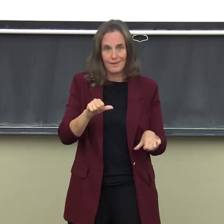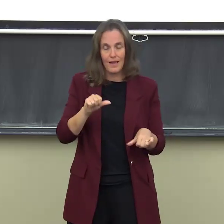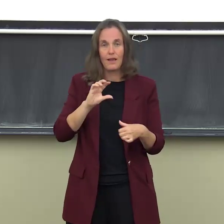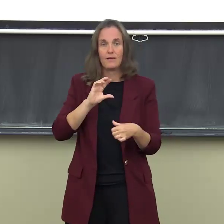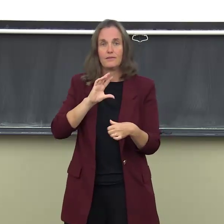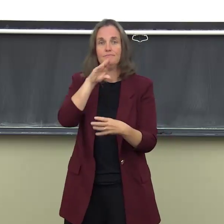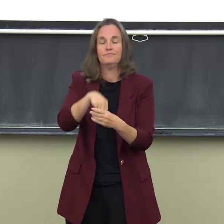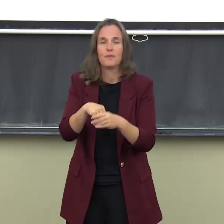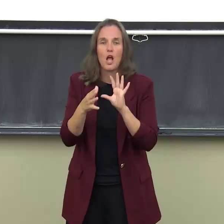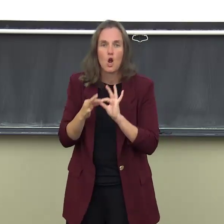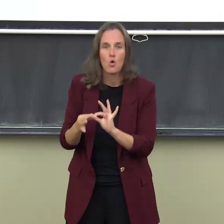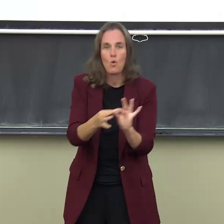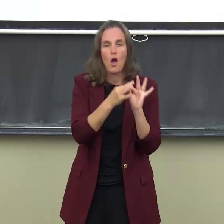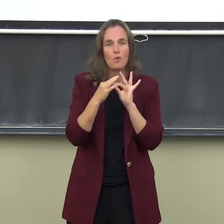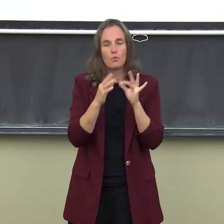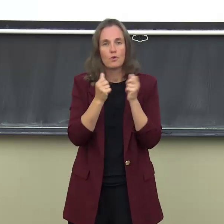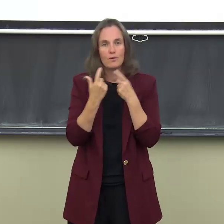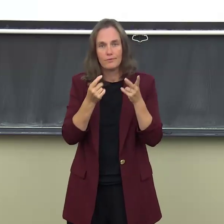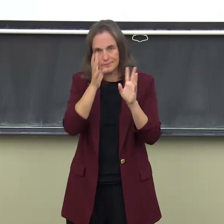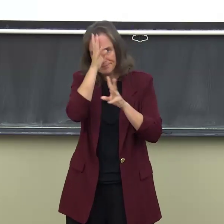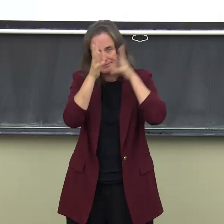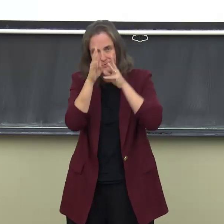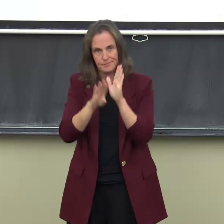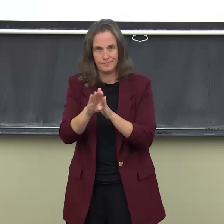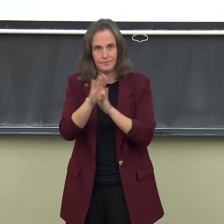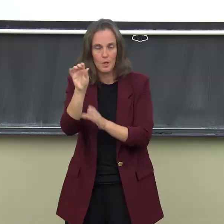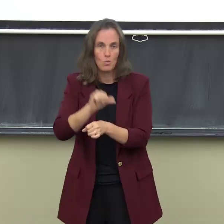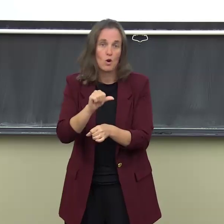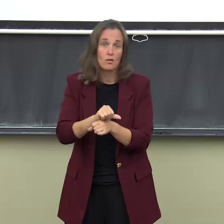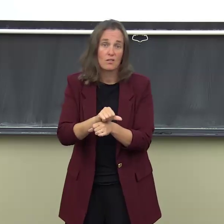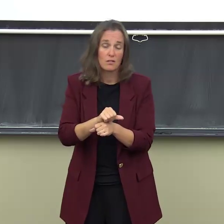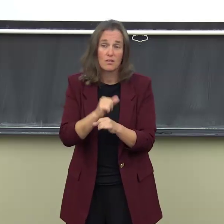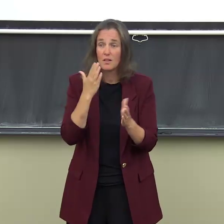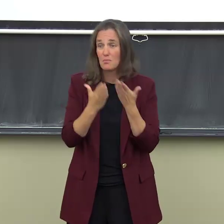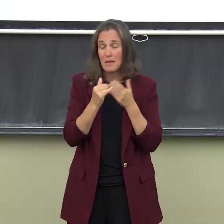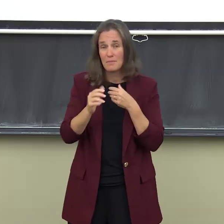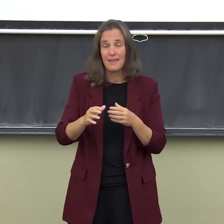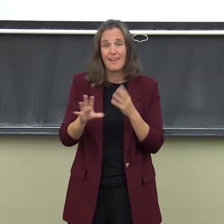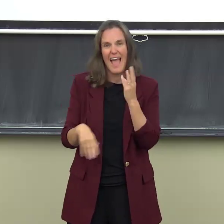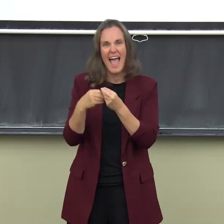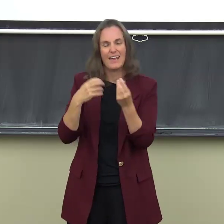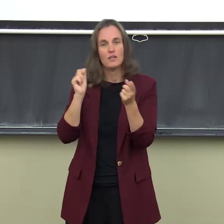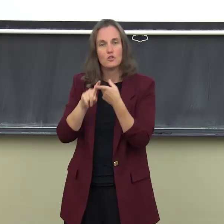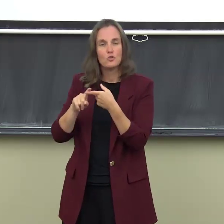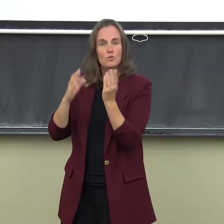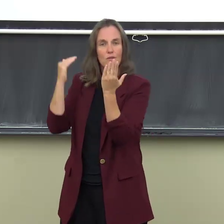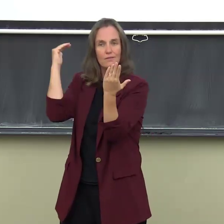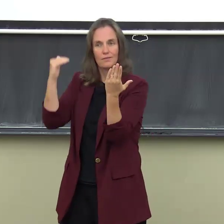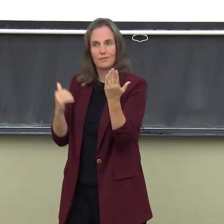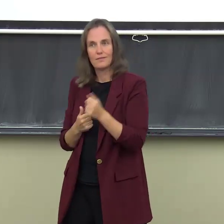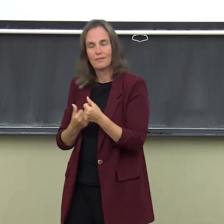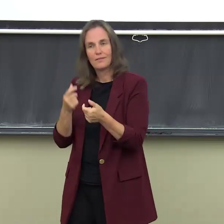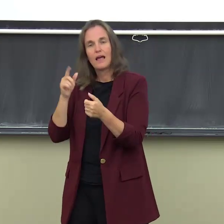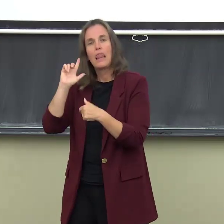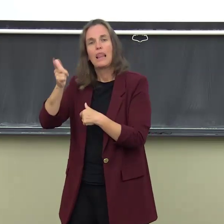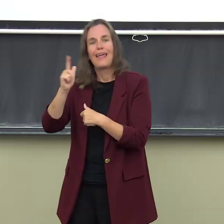cooperative alternative work, just to add maybe to the parking lot of the nodes that we